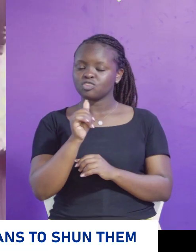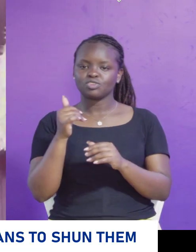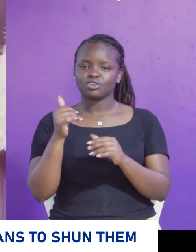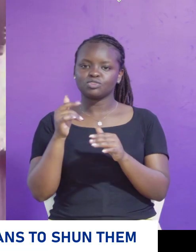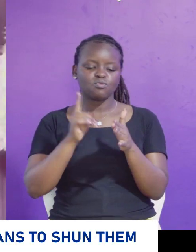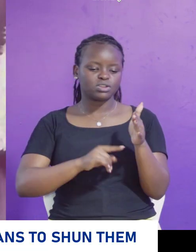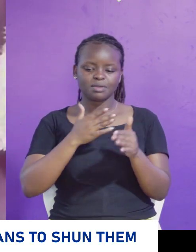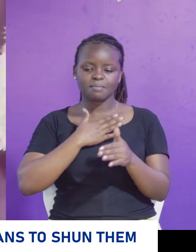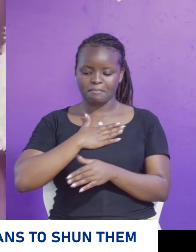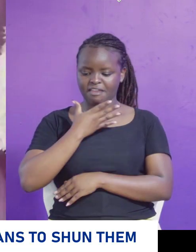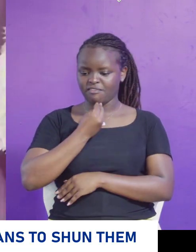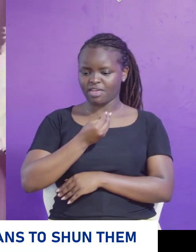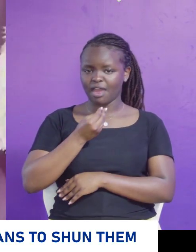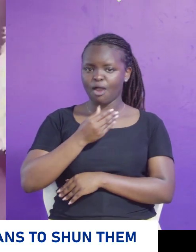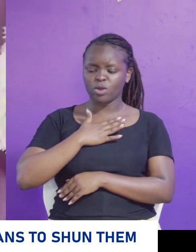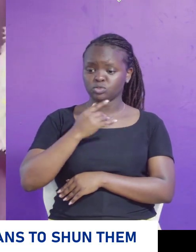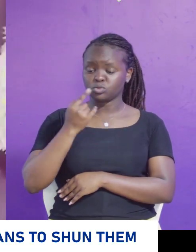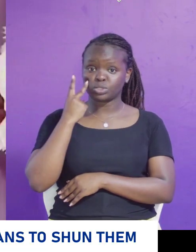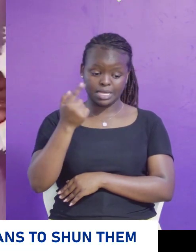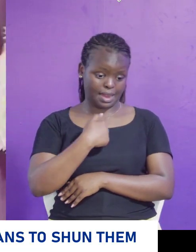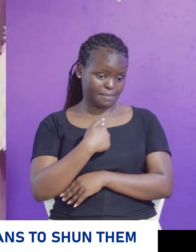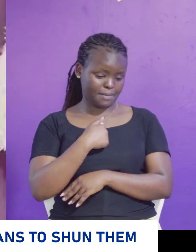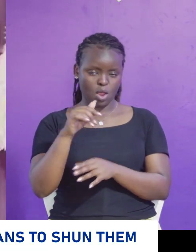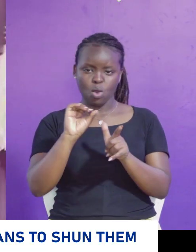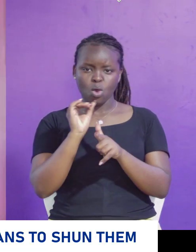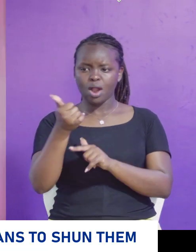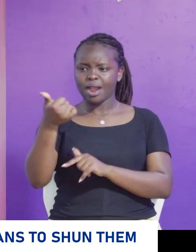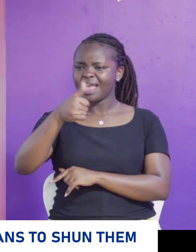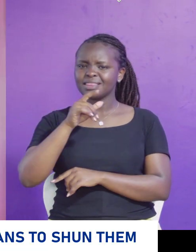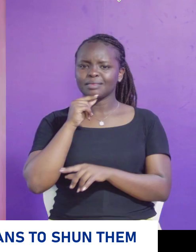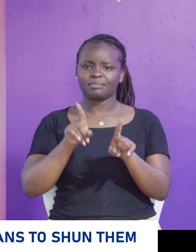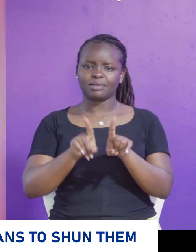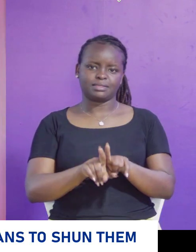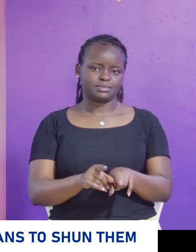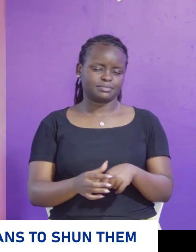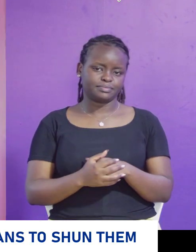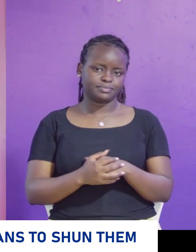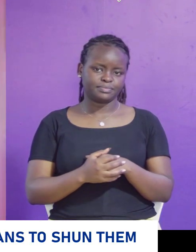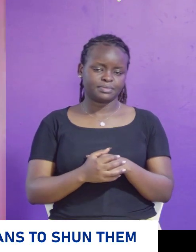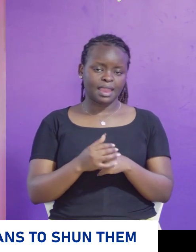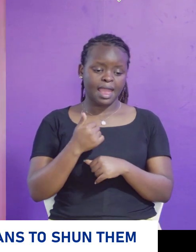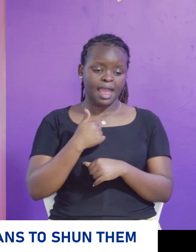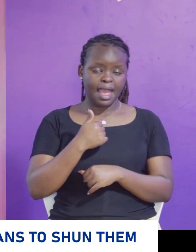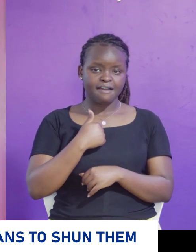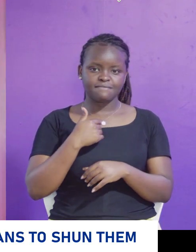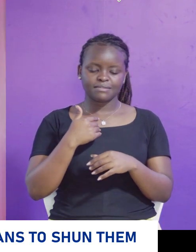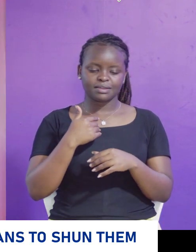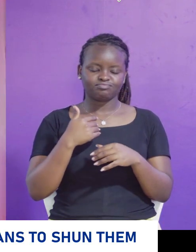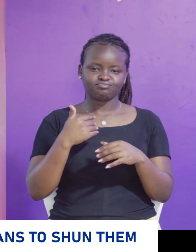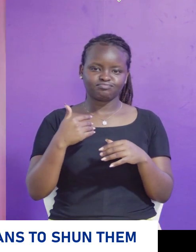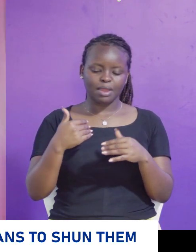have wanted to see either in me or in any of our brothers. He has taken many bullets on my